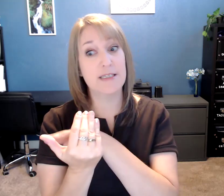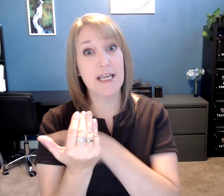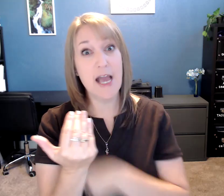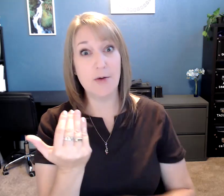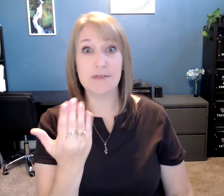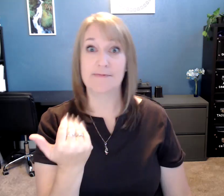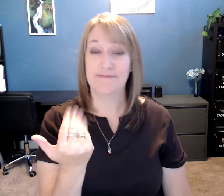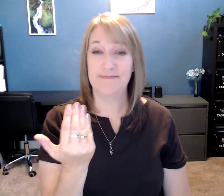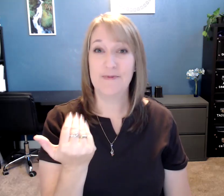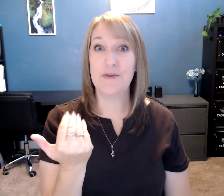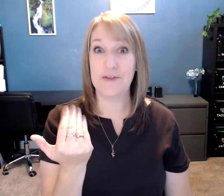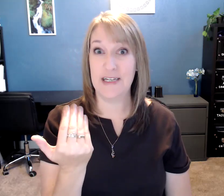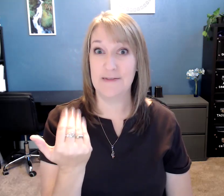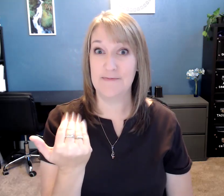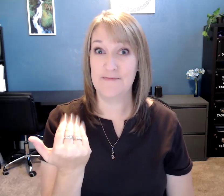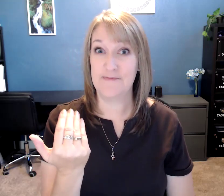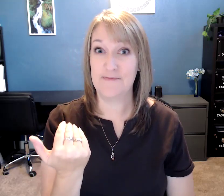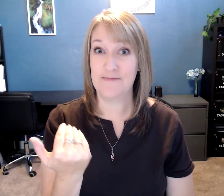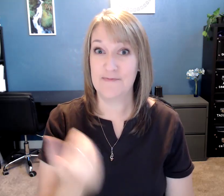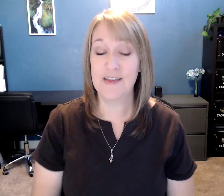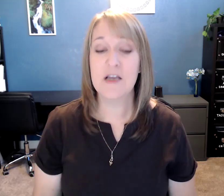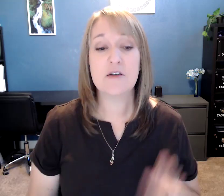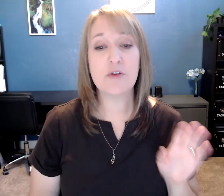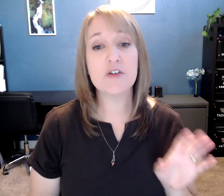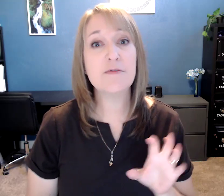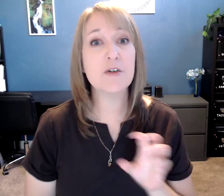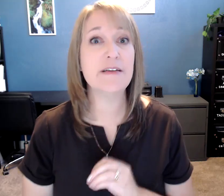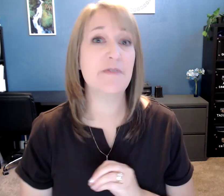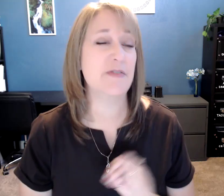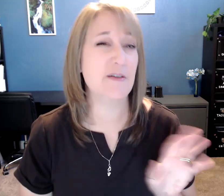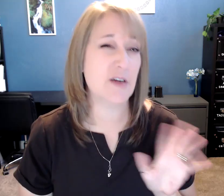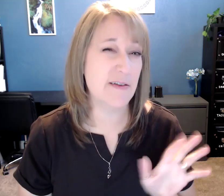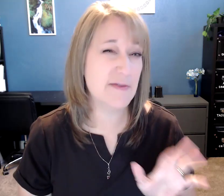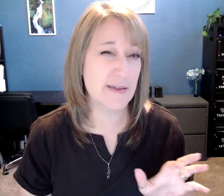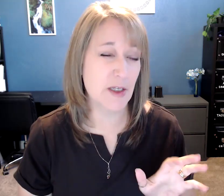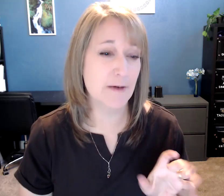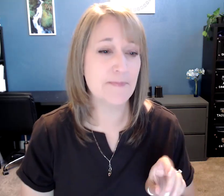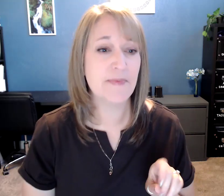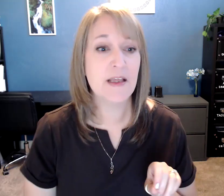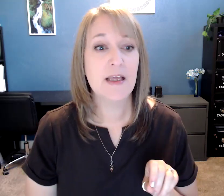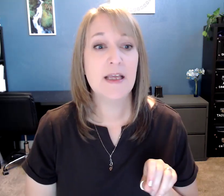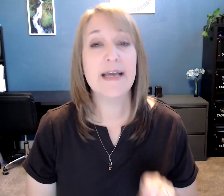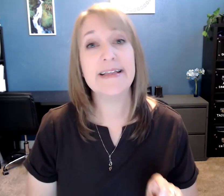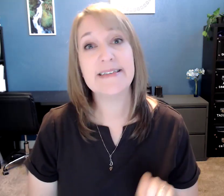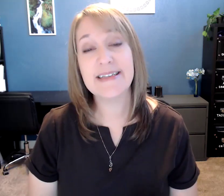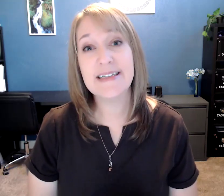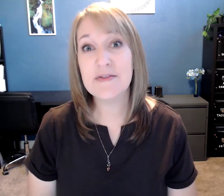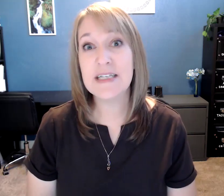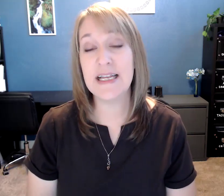sticking out for 15. So 13, 14, and 15 are kind of similar. And then 16, 17, 18,